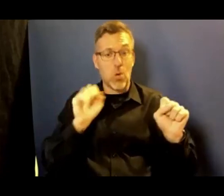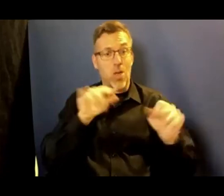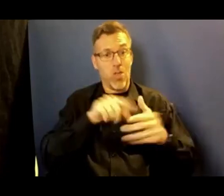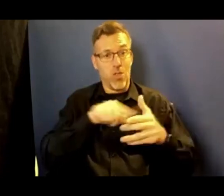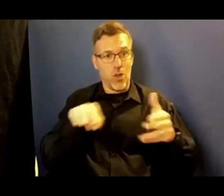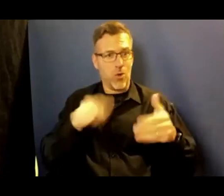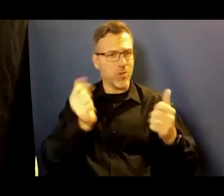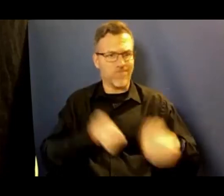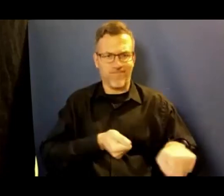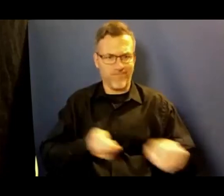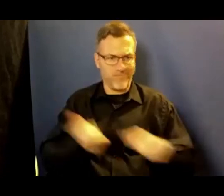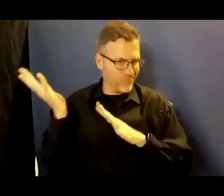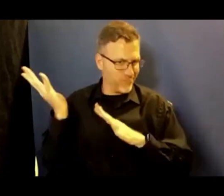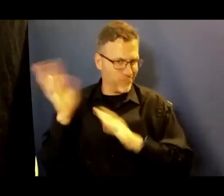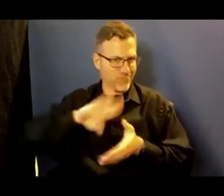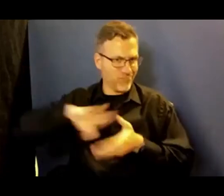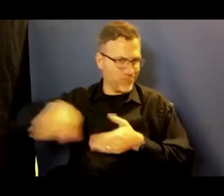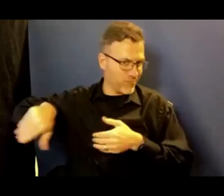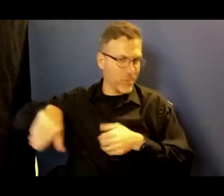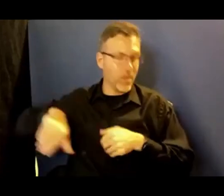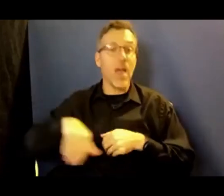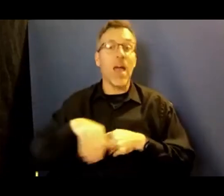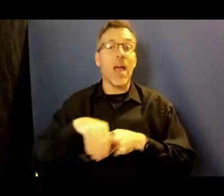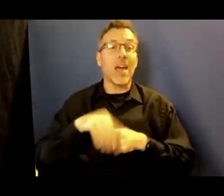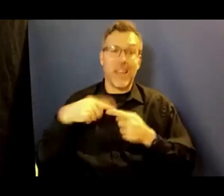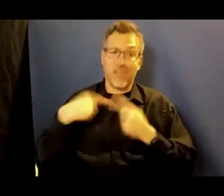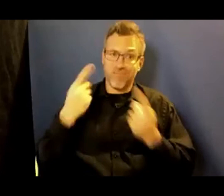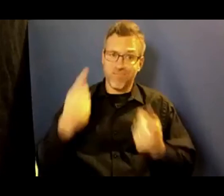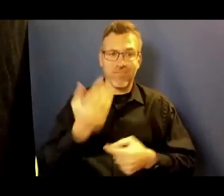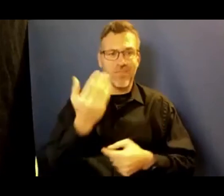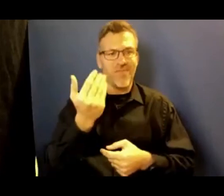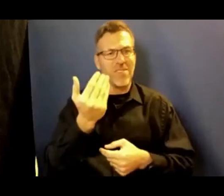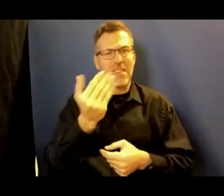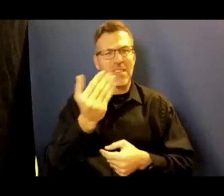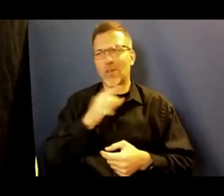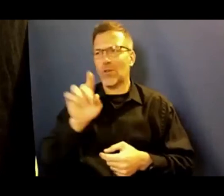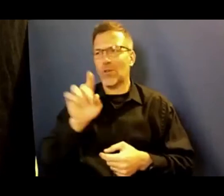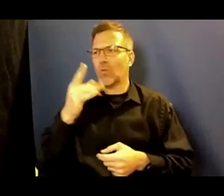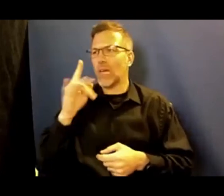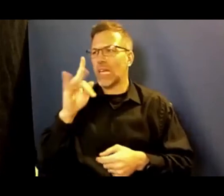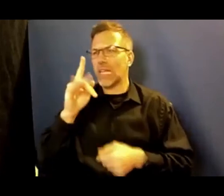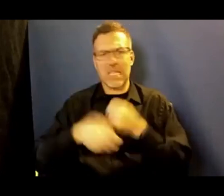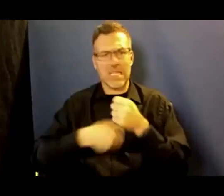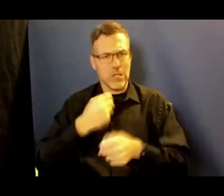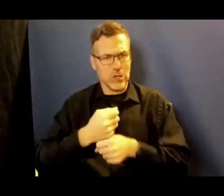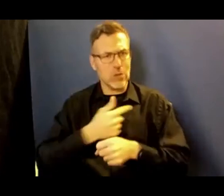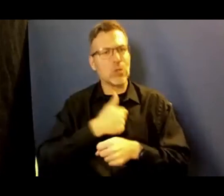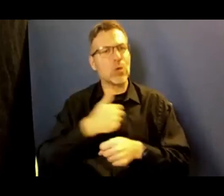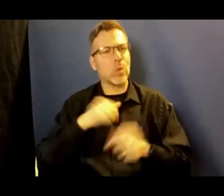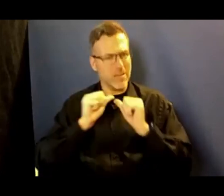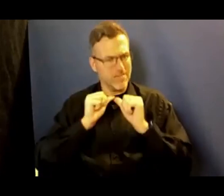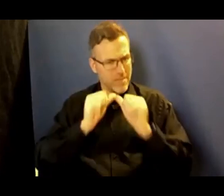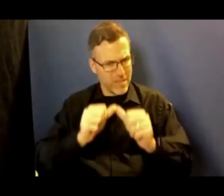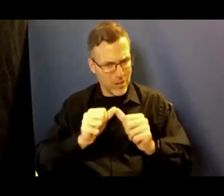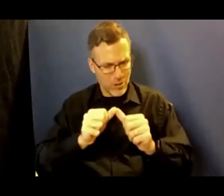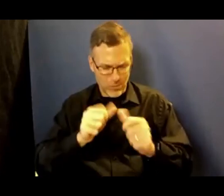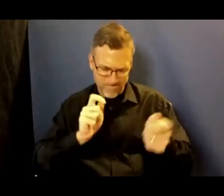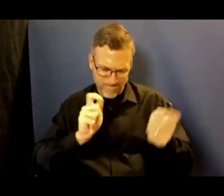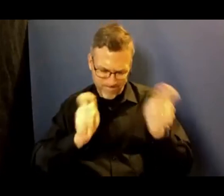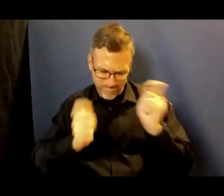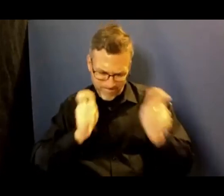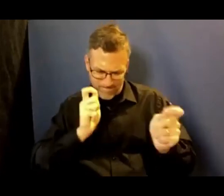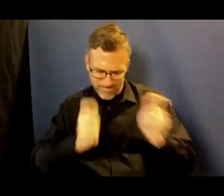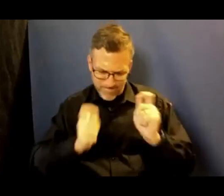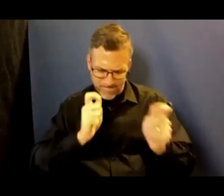that 15 to 18 year period, we were able to actually come up with better vaccine ideas,